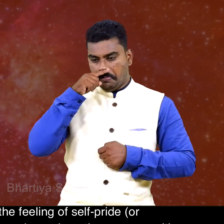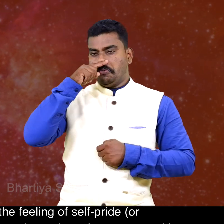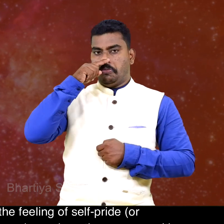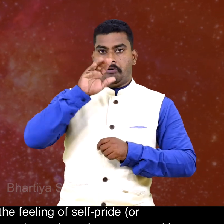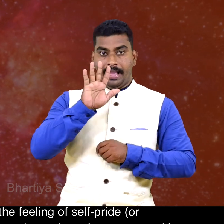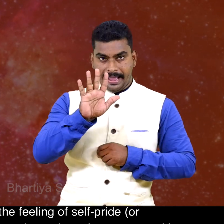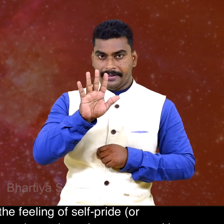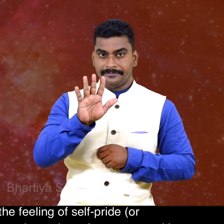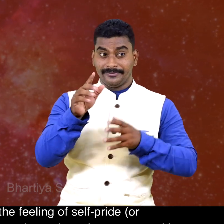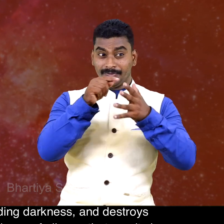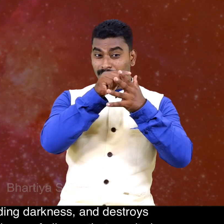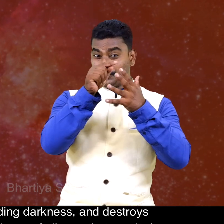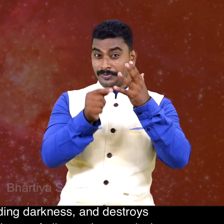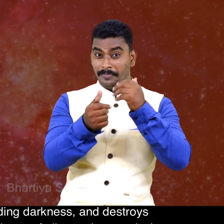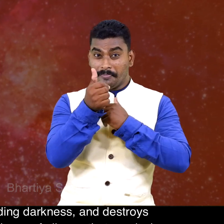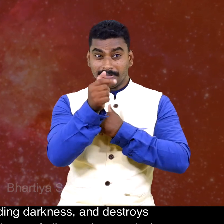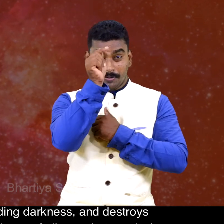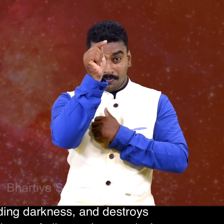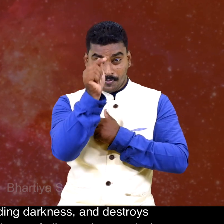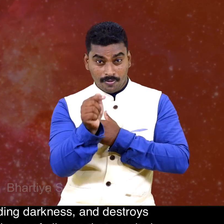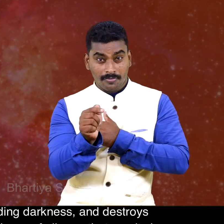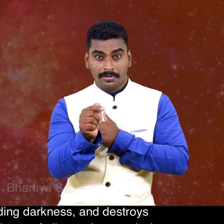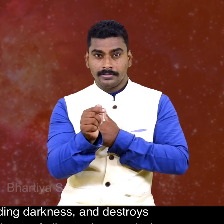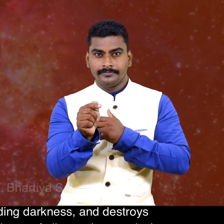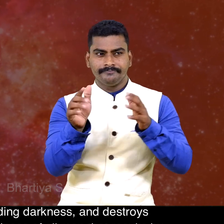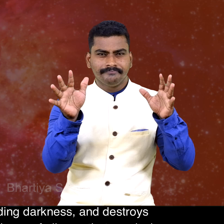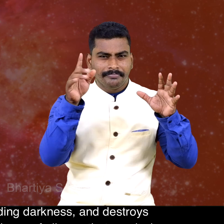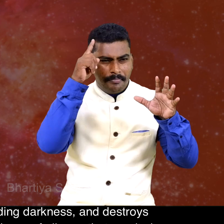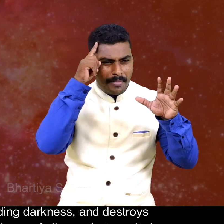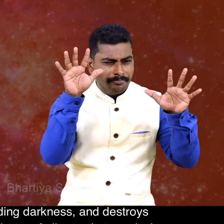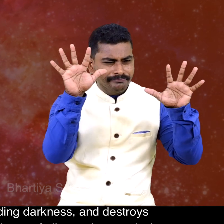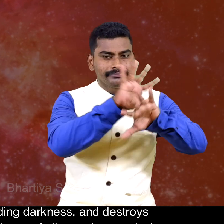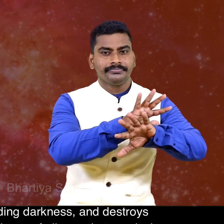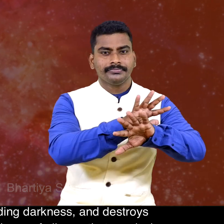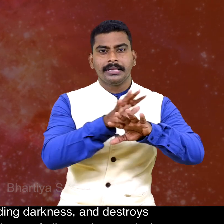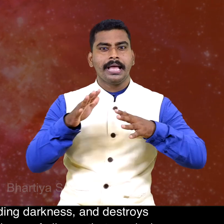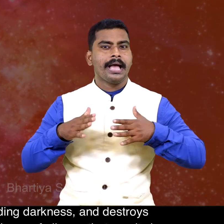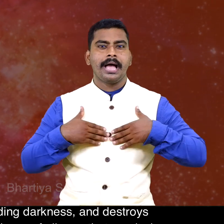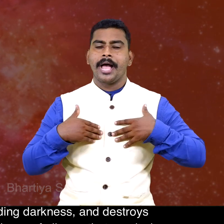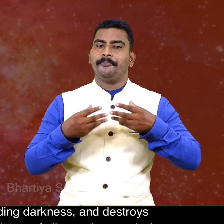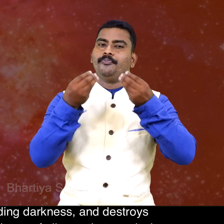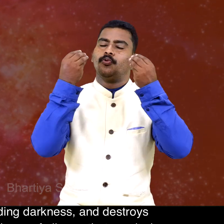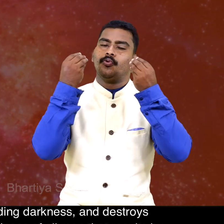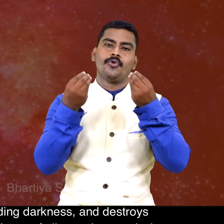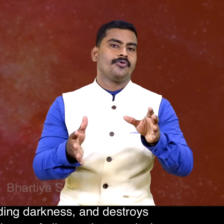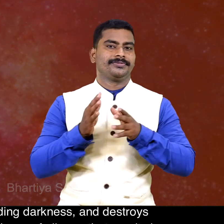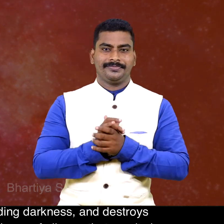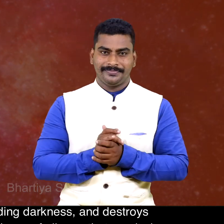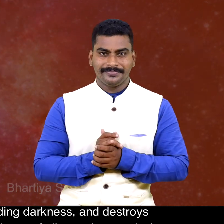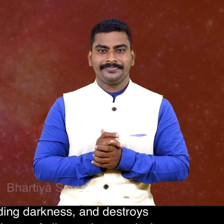7 with a blinding darkness and destroys the happiness of all men that